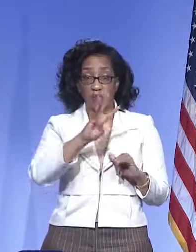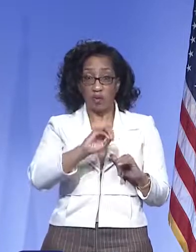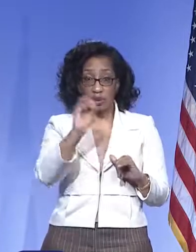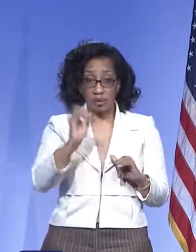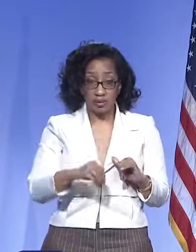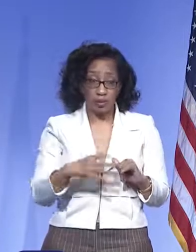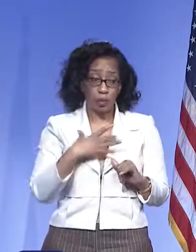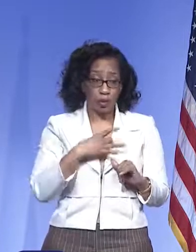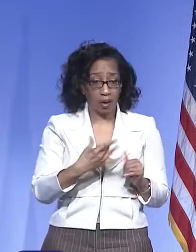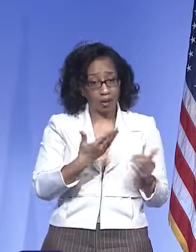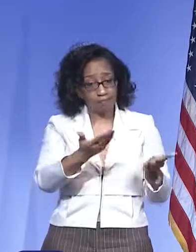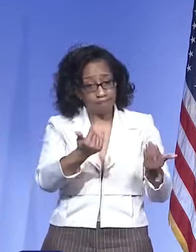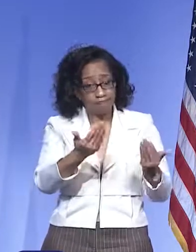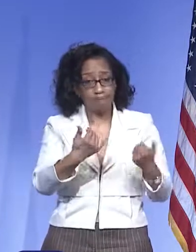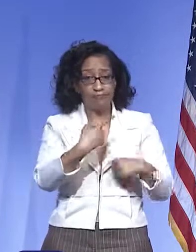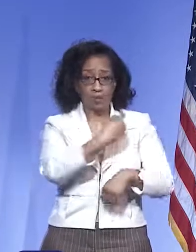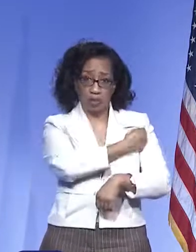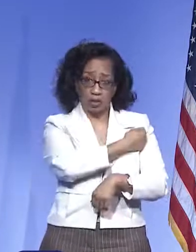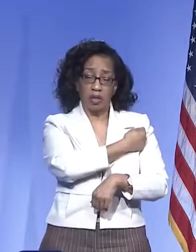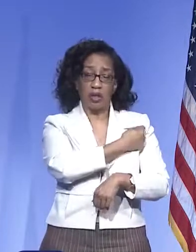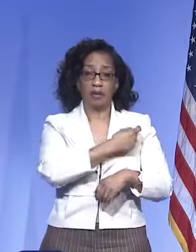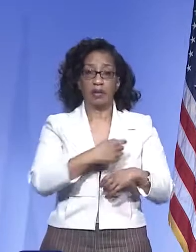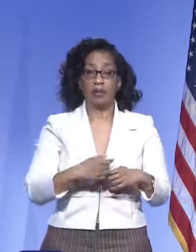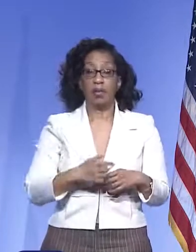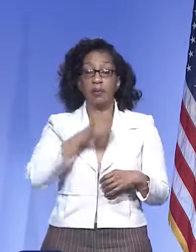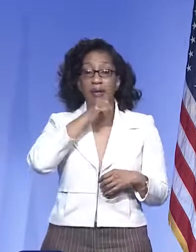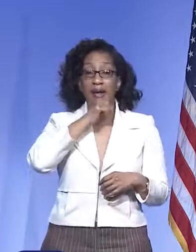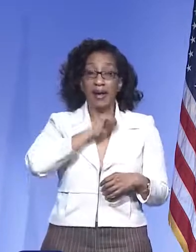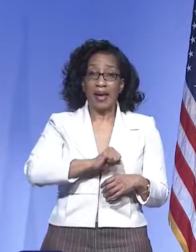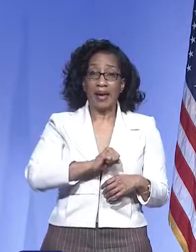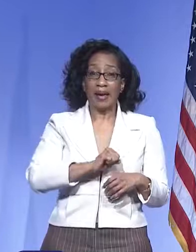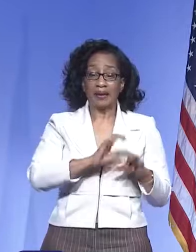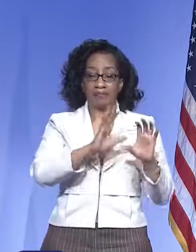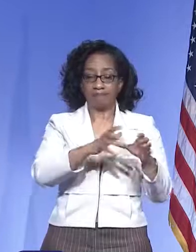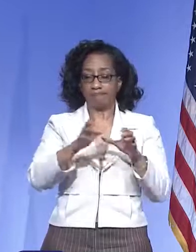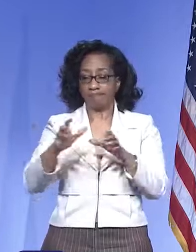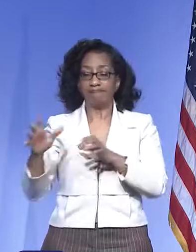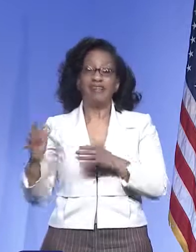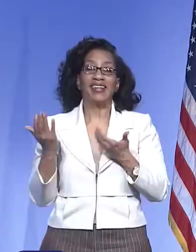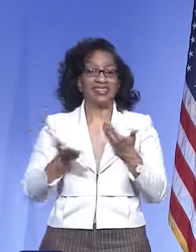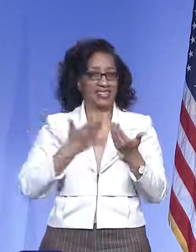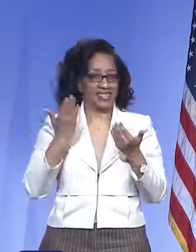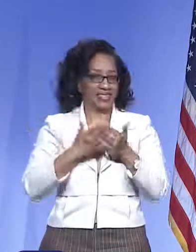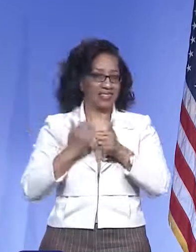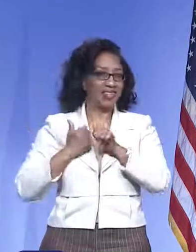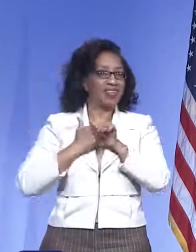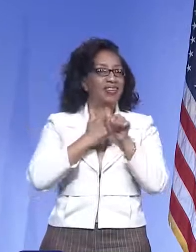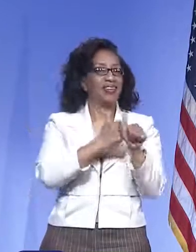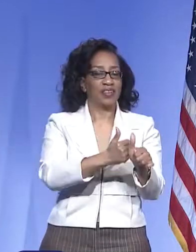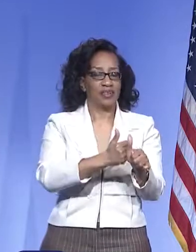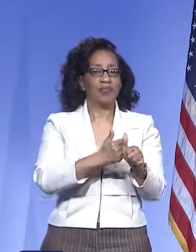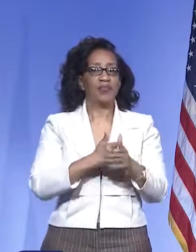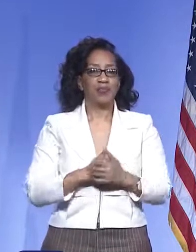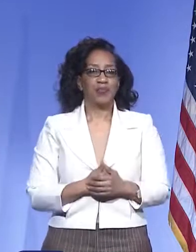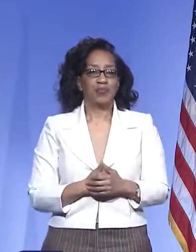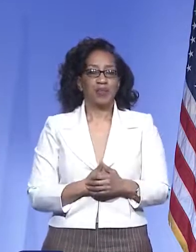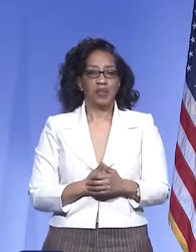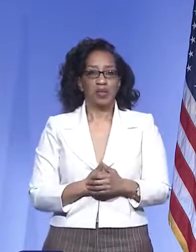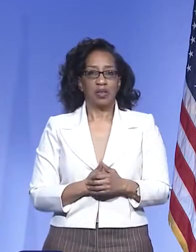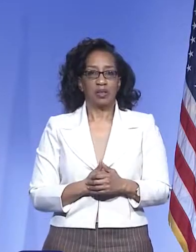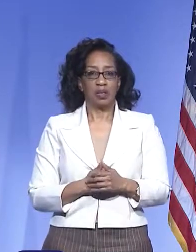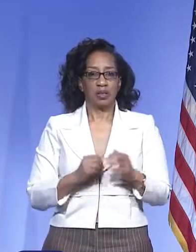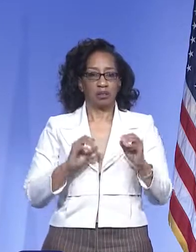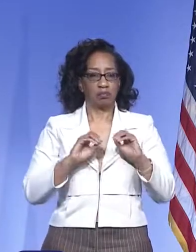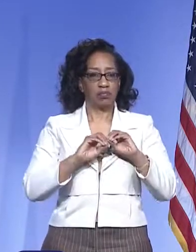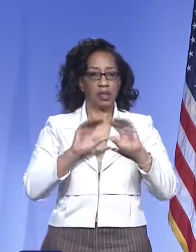now, but in terms of ages, that's the easiest to track because the census data is pretty clear